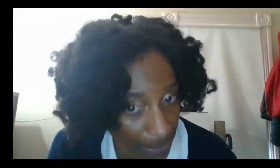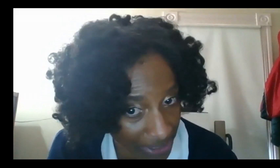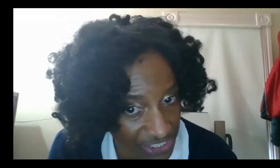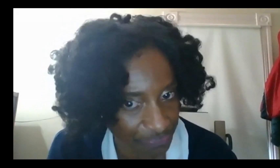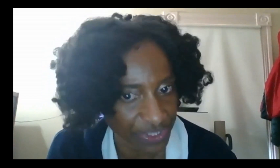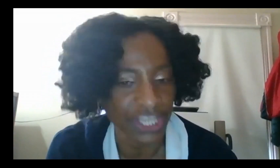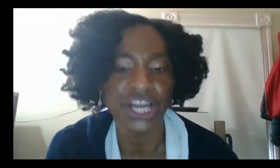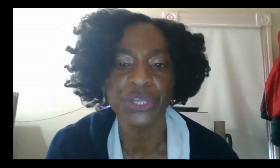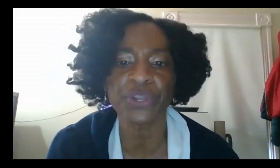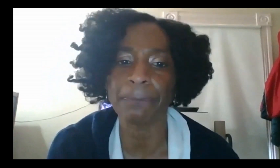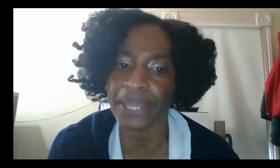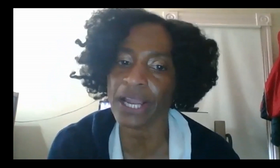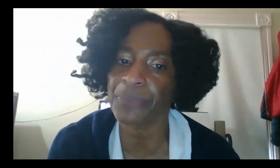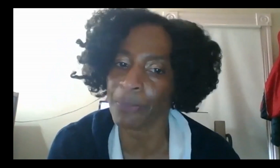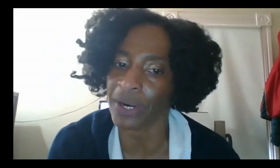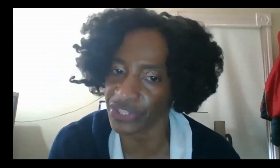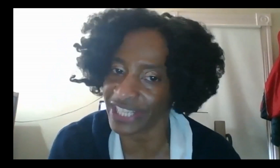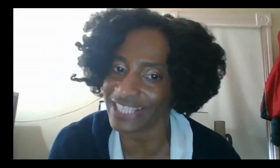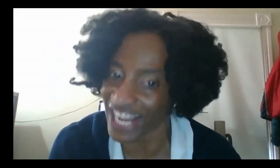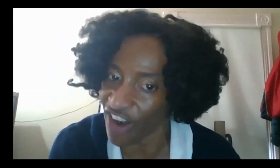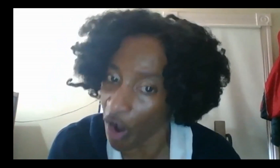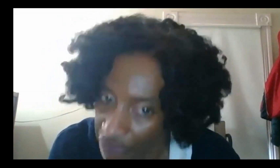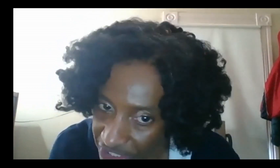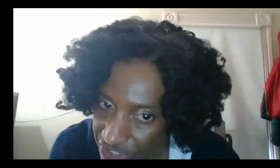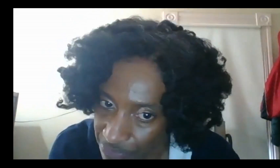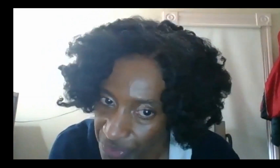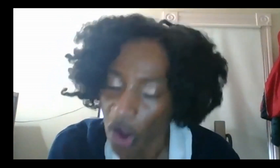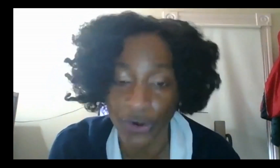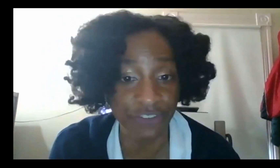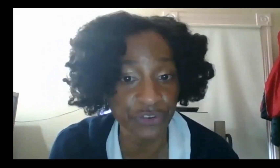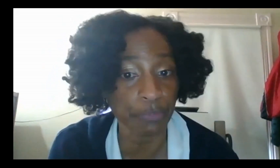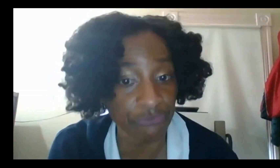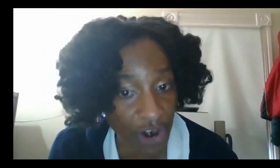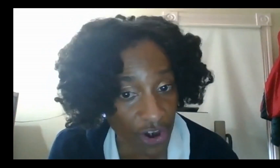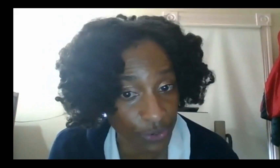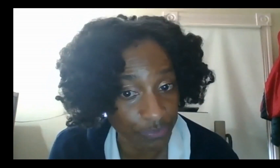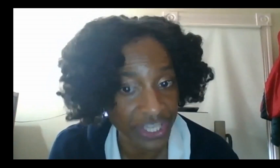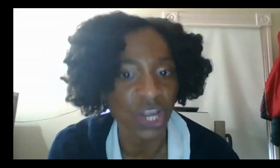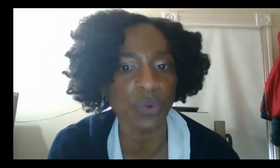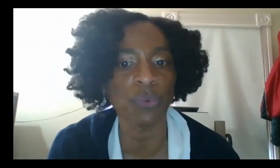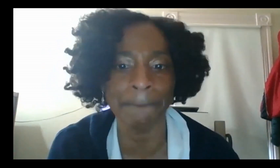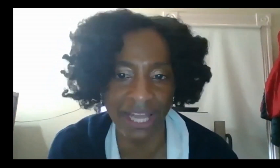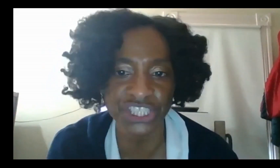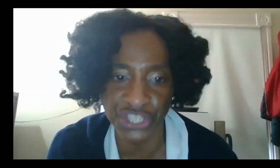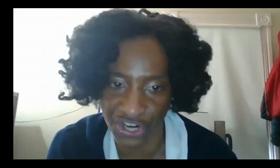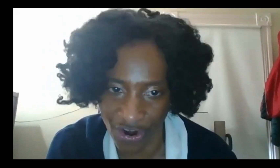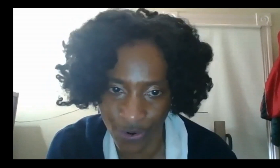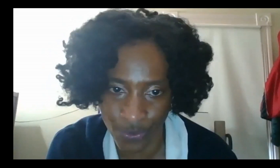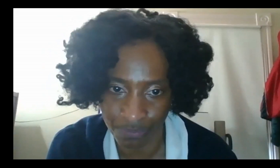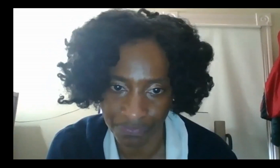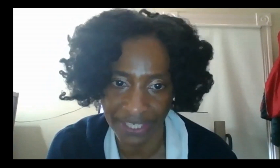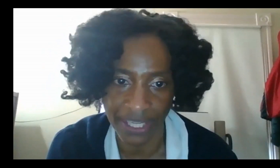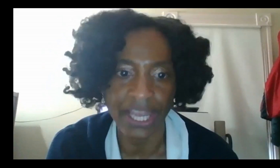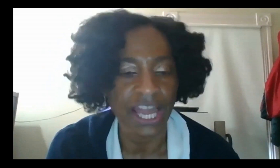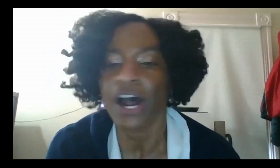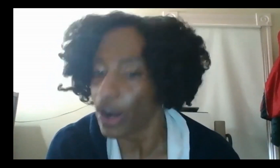on campus, you can pick up your merchandise at our office, or if you prefer, we will mail it to your